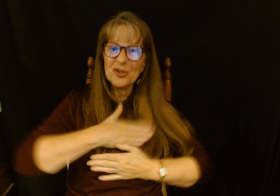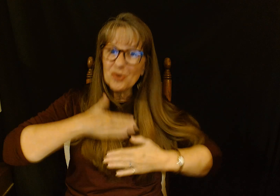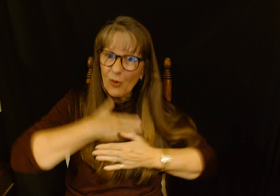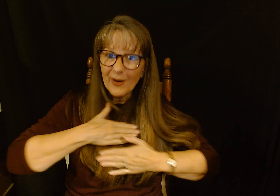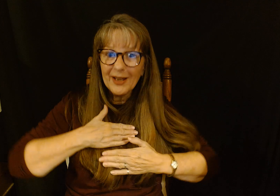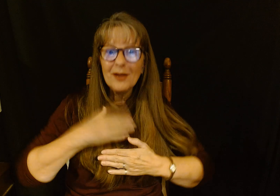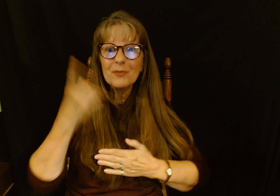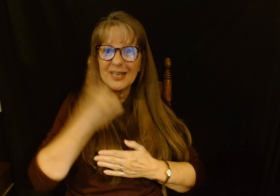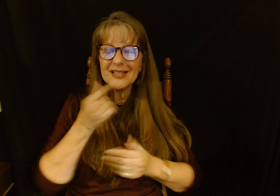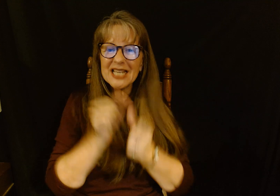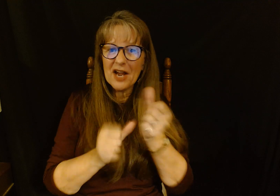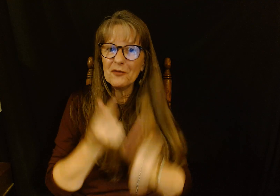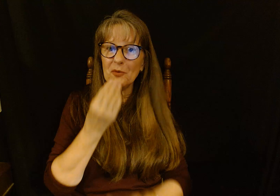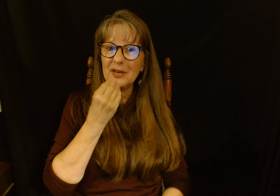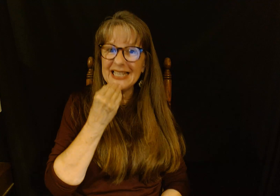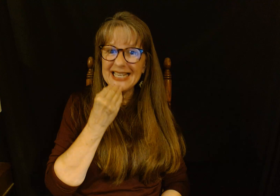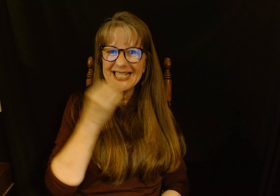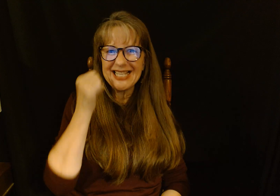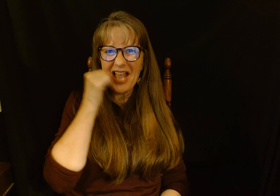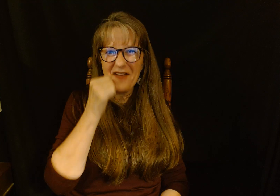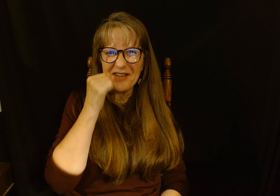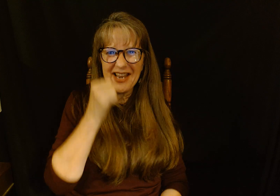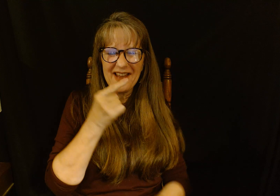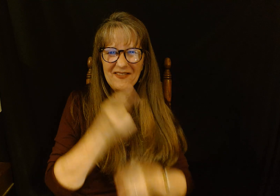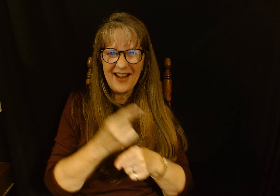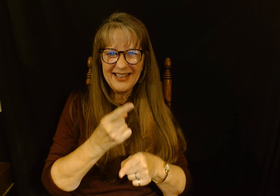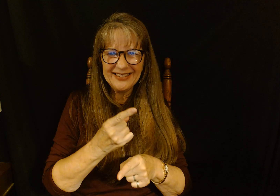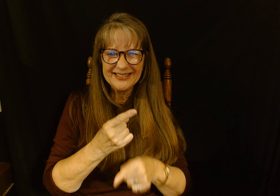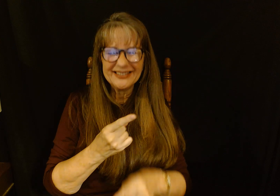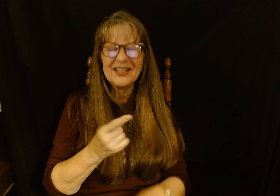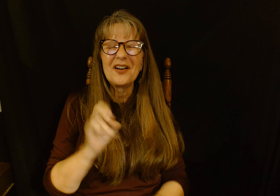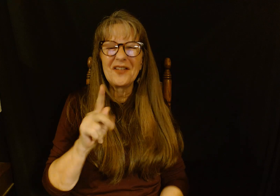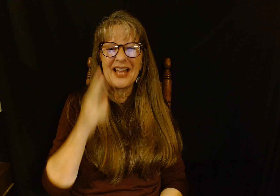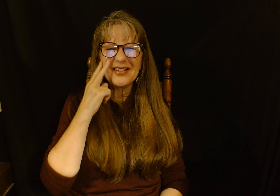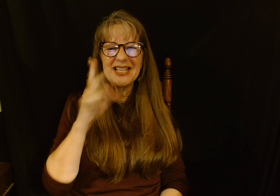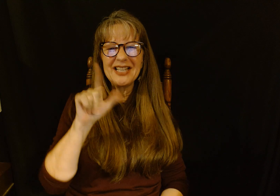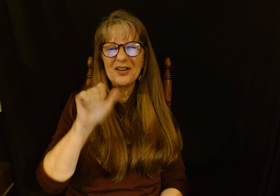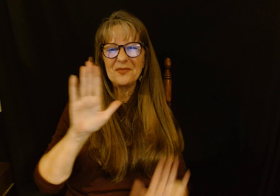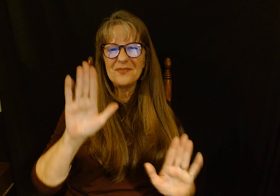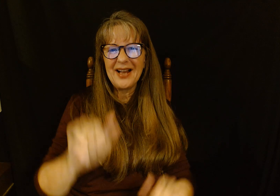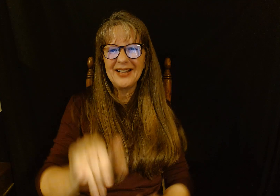enjoy, because everyone eats every day, right? Okay, I'll see you later. Bye.